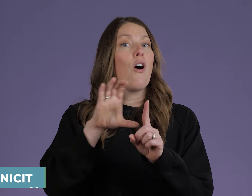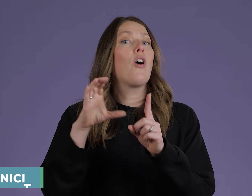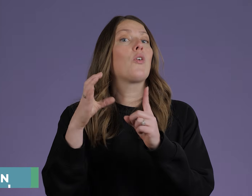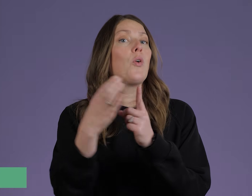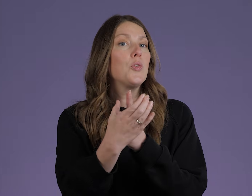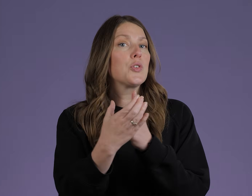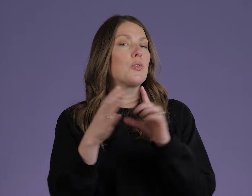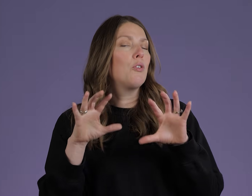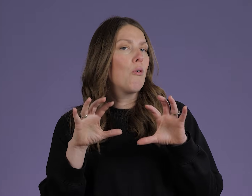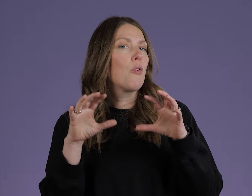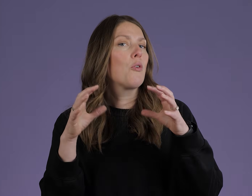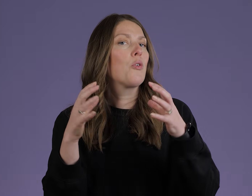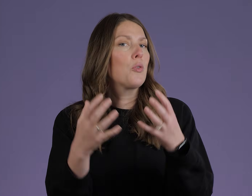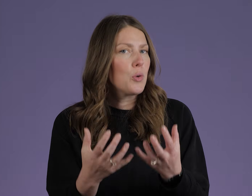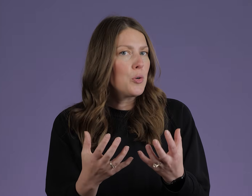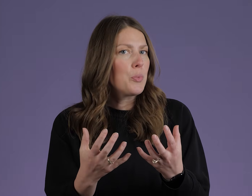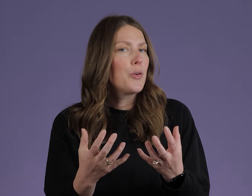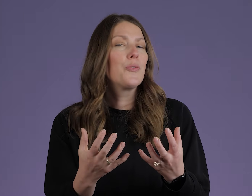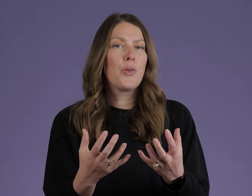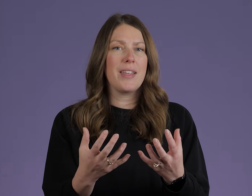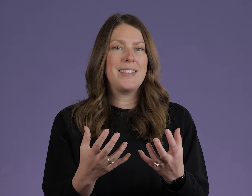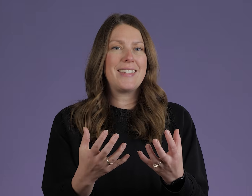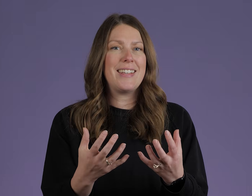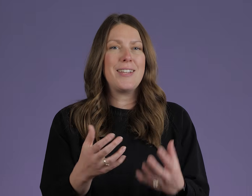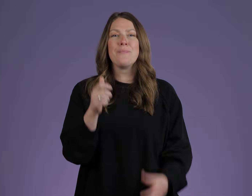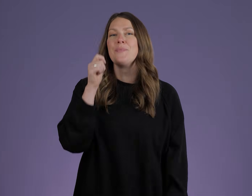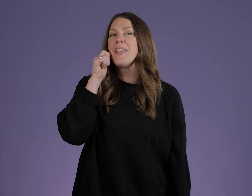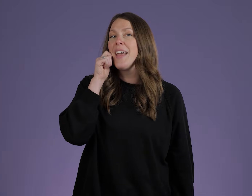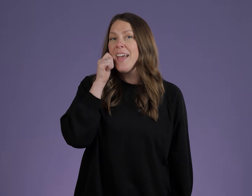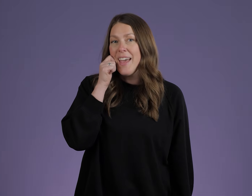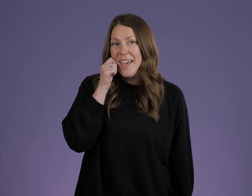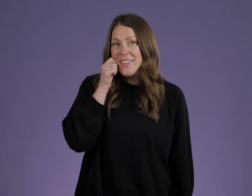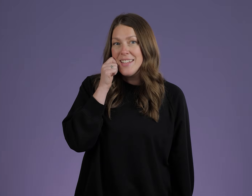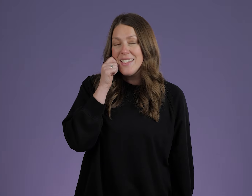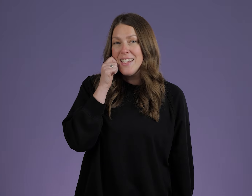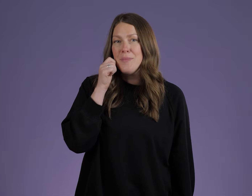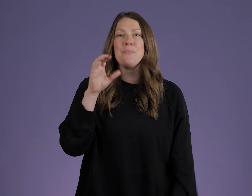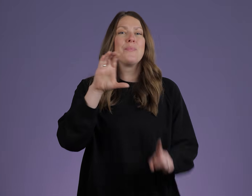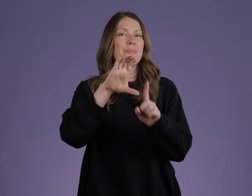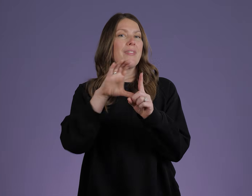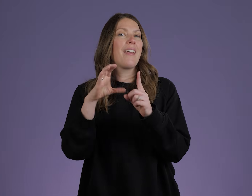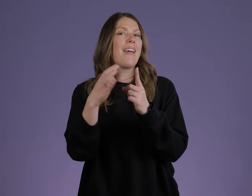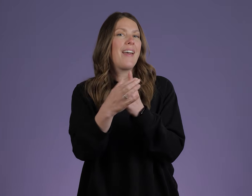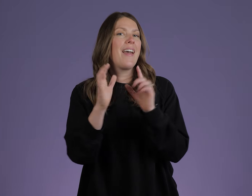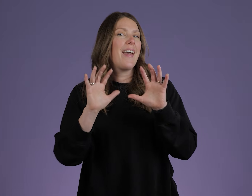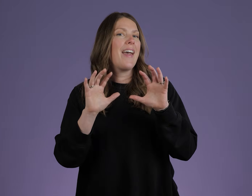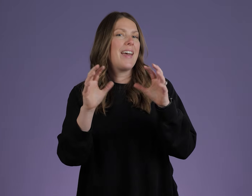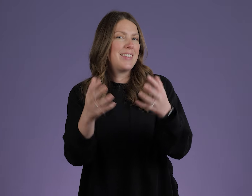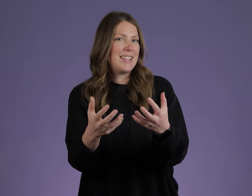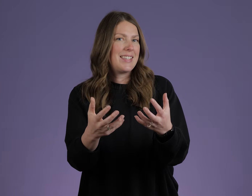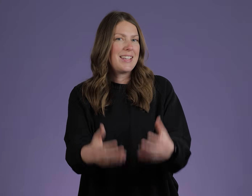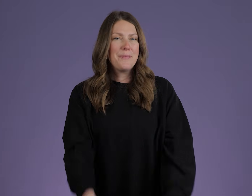a cultural group for ethnicity. Ethnicity, ethnicity.